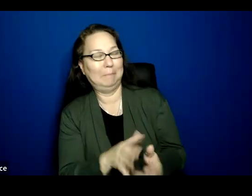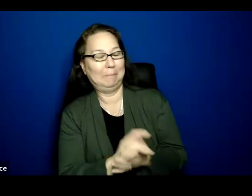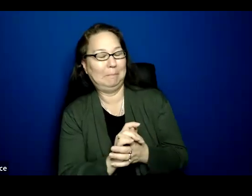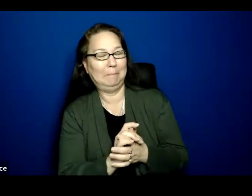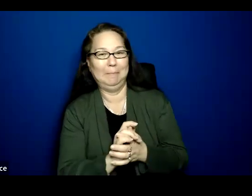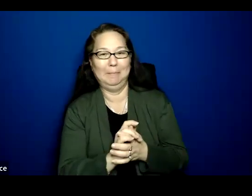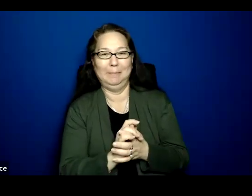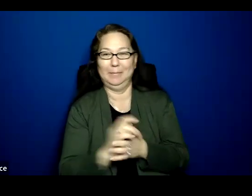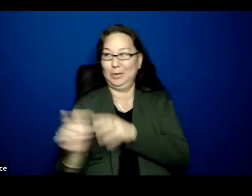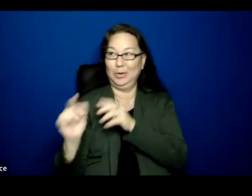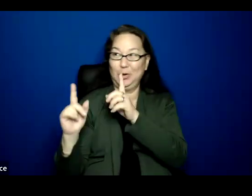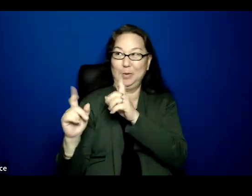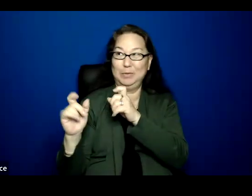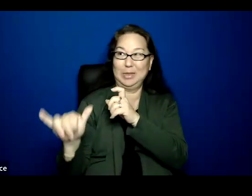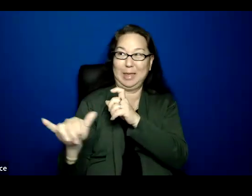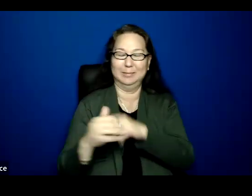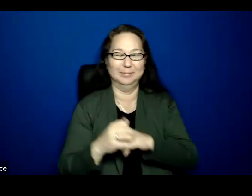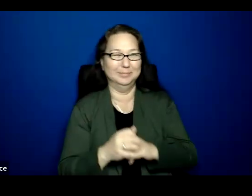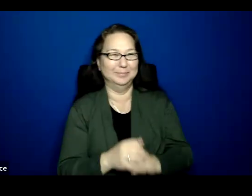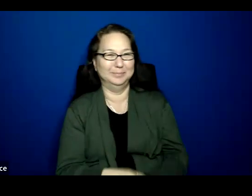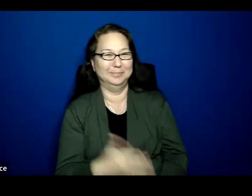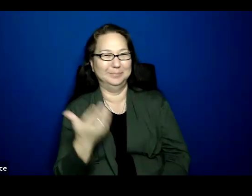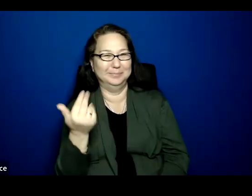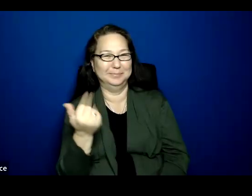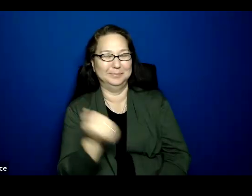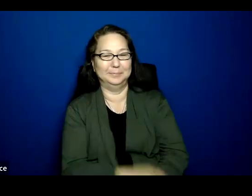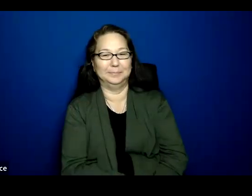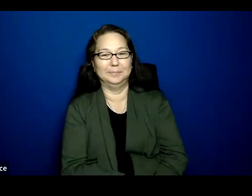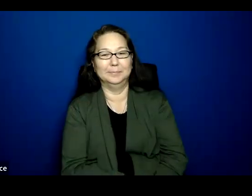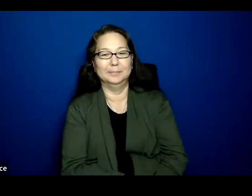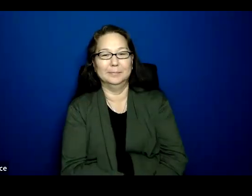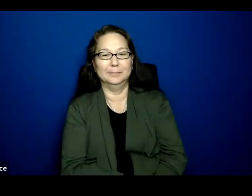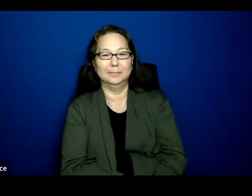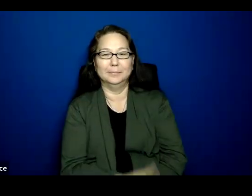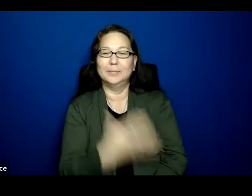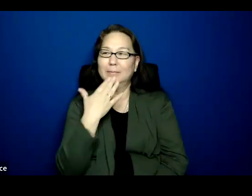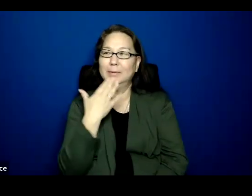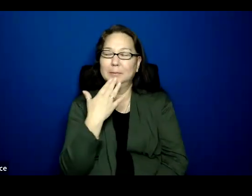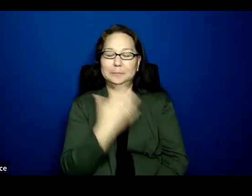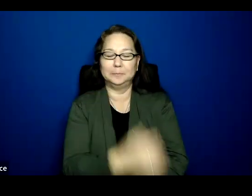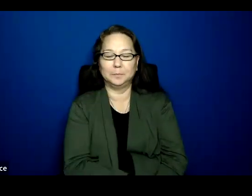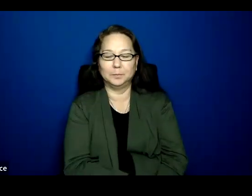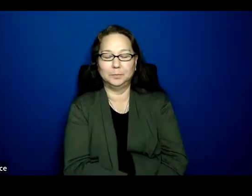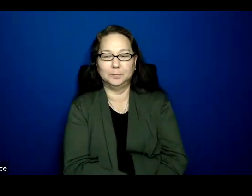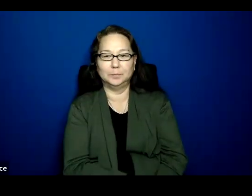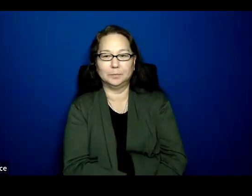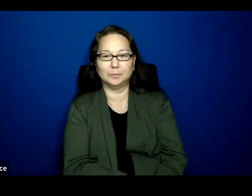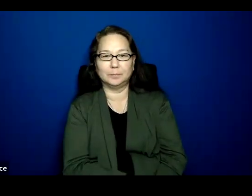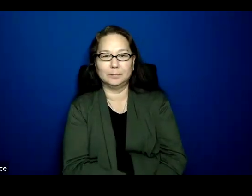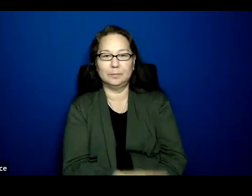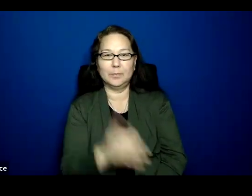We take a picture though. Very good. Thank you very much. Yeah, next. Dr.